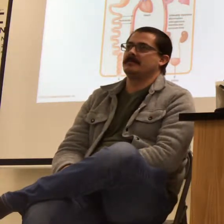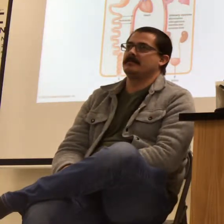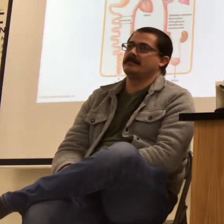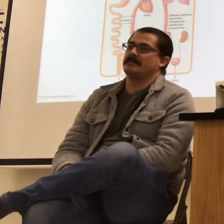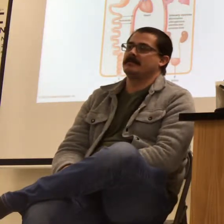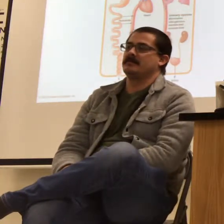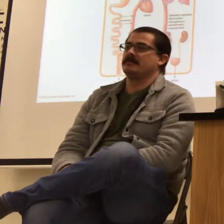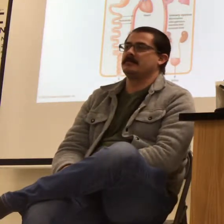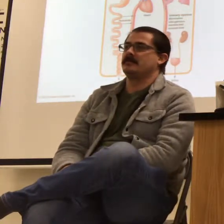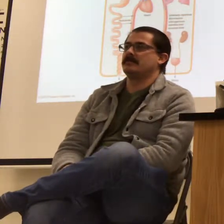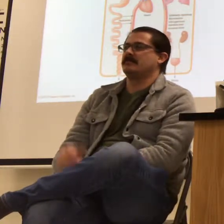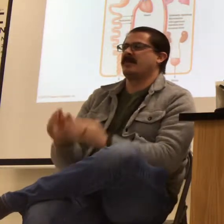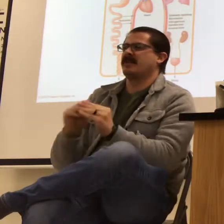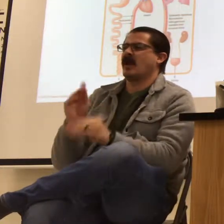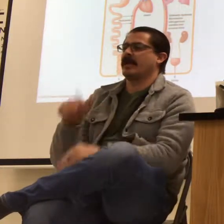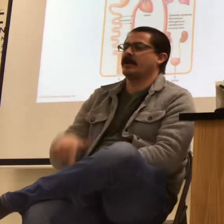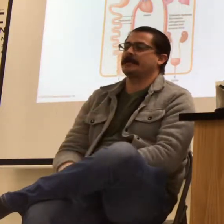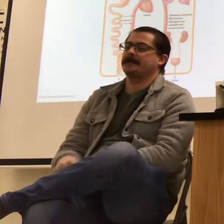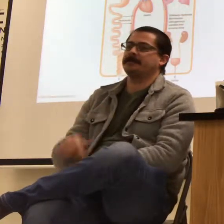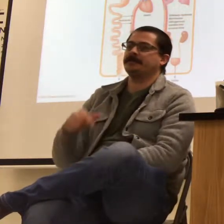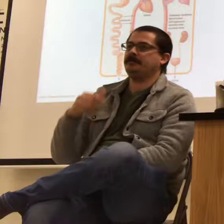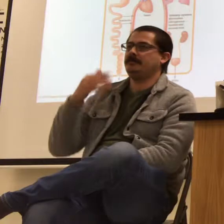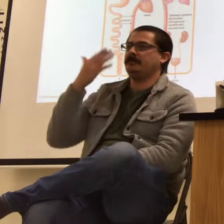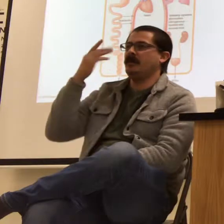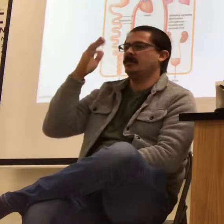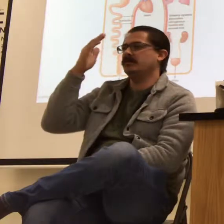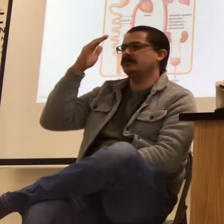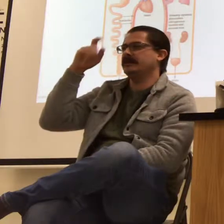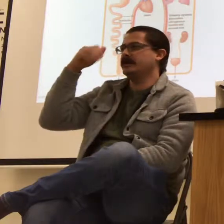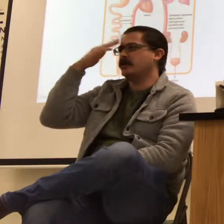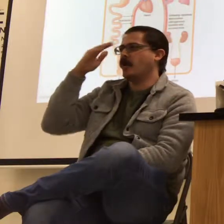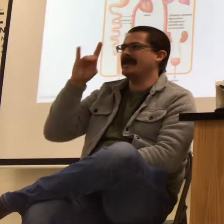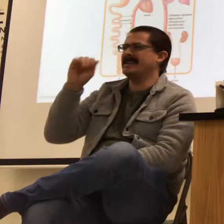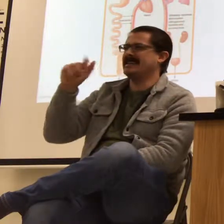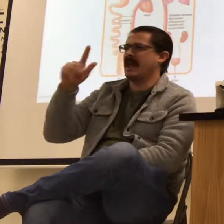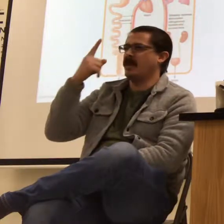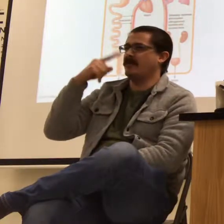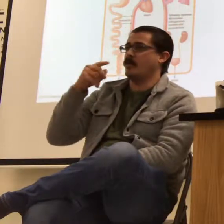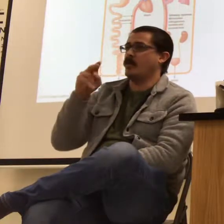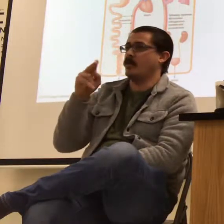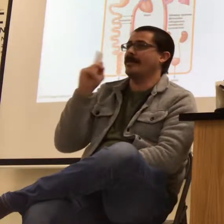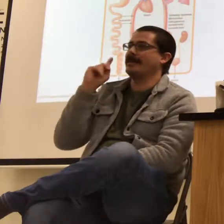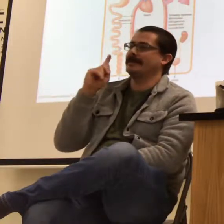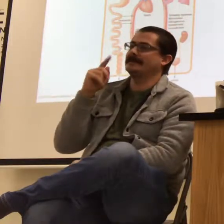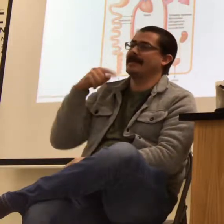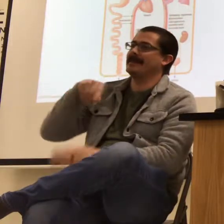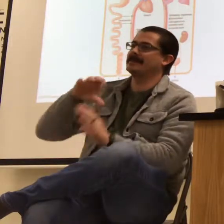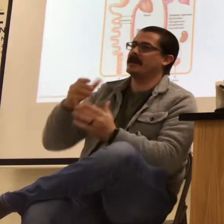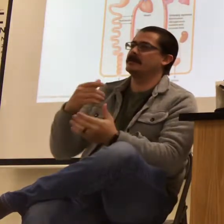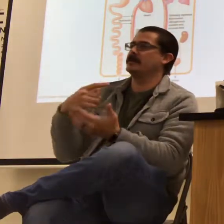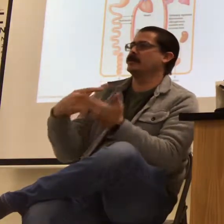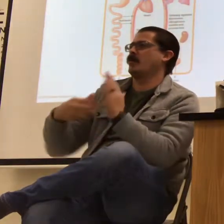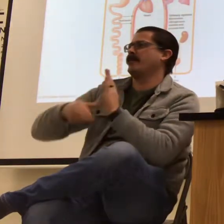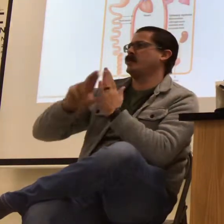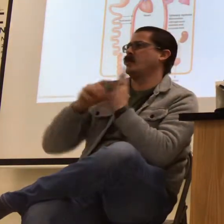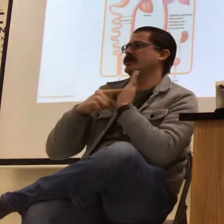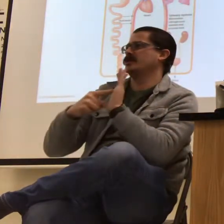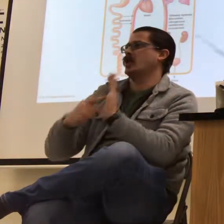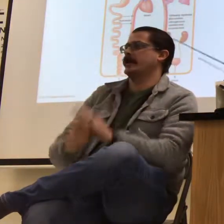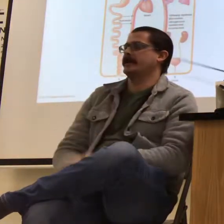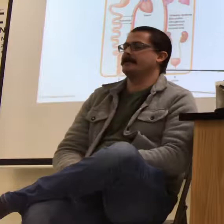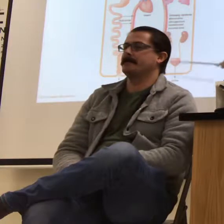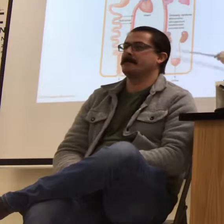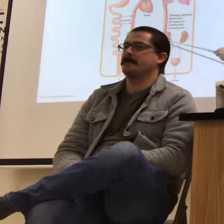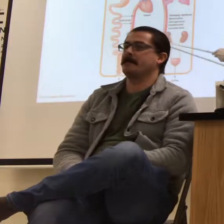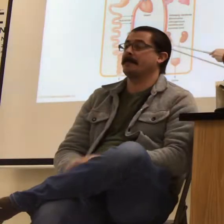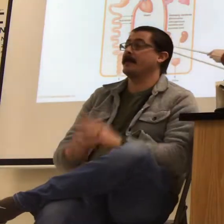I don't think you need to know the details of this figure for Unit 1 in my class here, but just to talk over what it's showing you. It